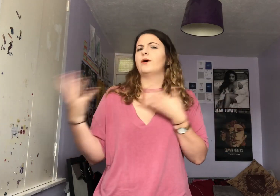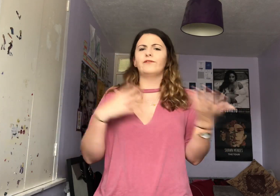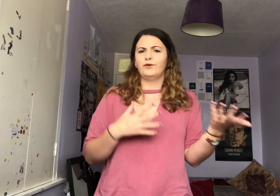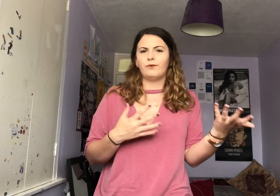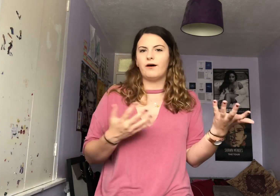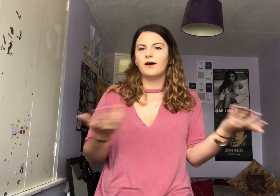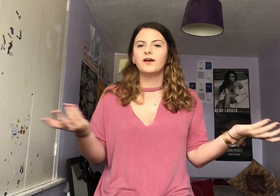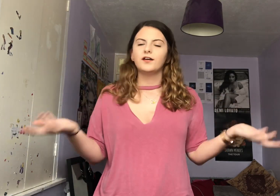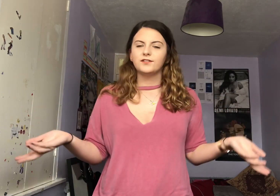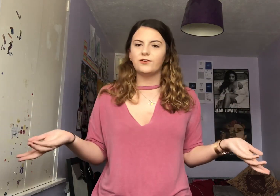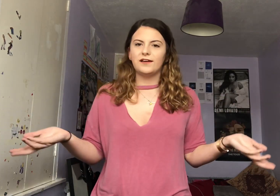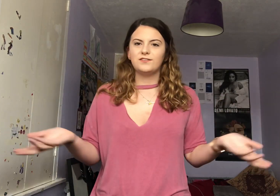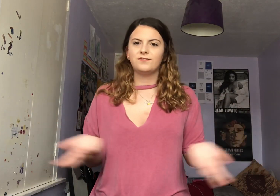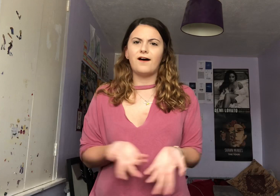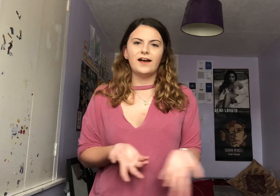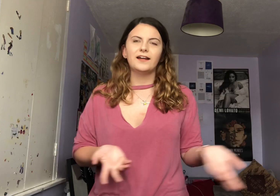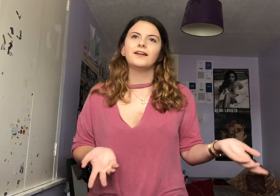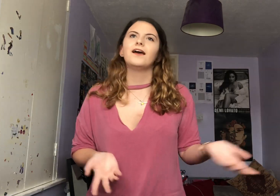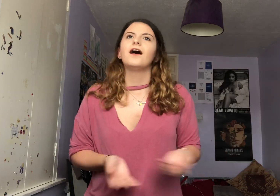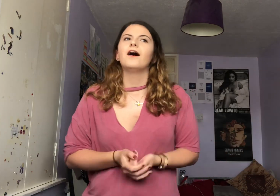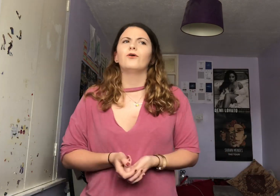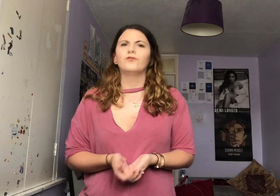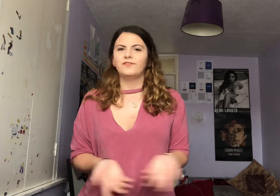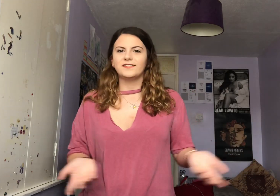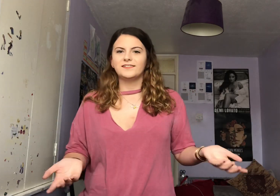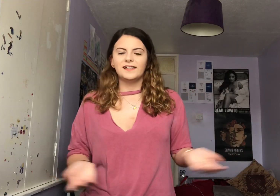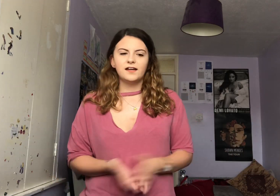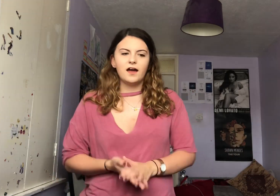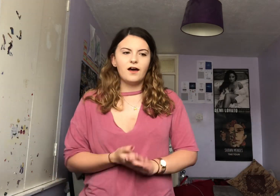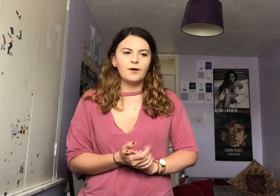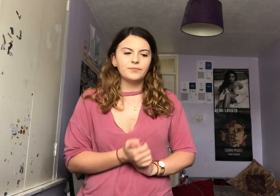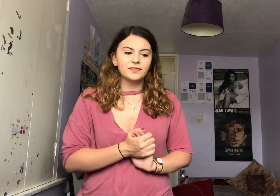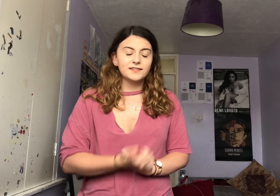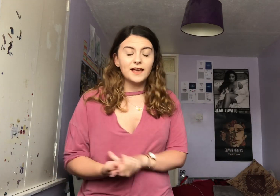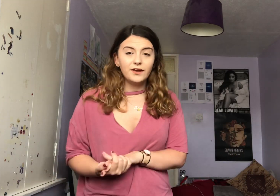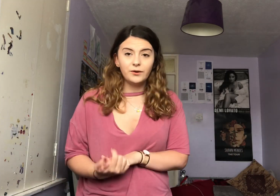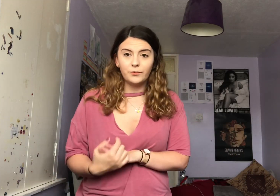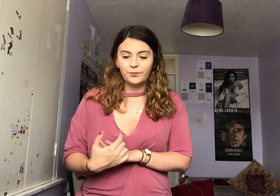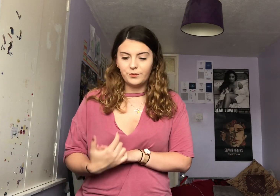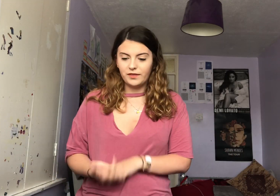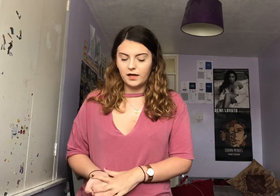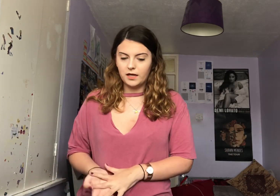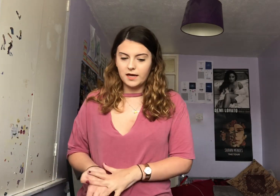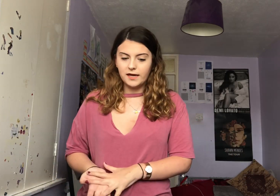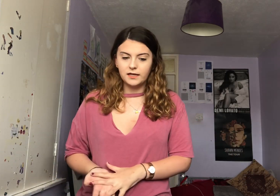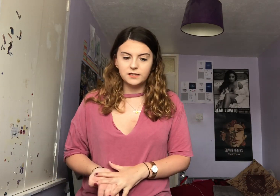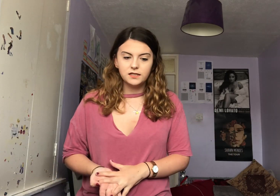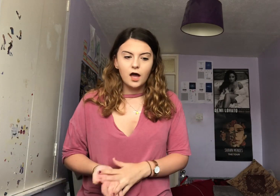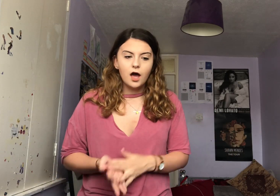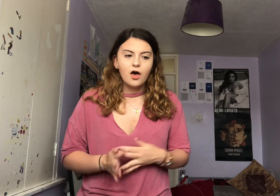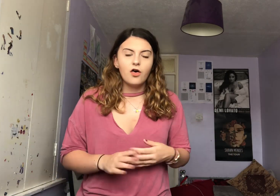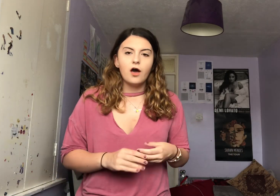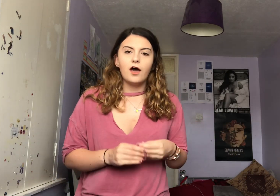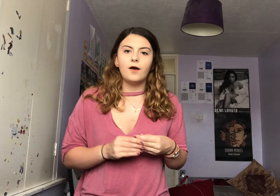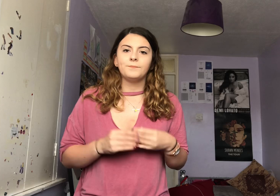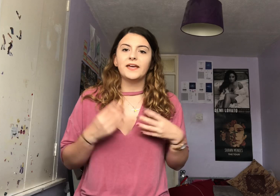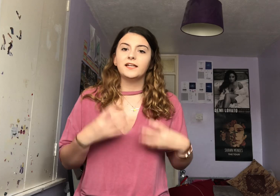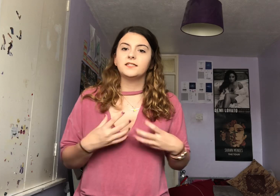wherever you are, so that's fine, obviously. The second thing is it's in